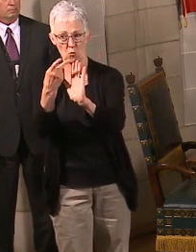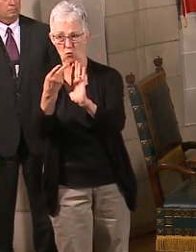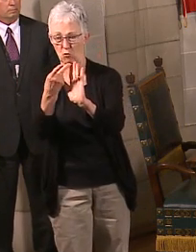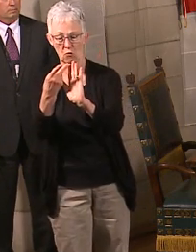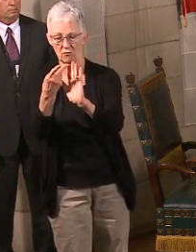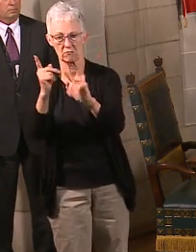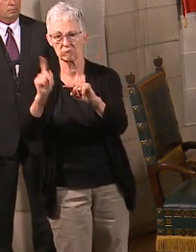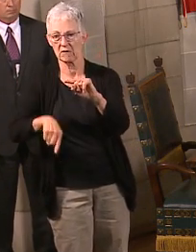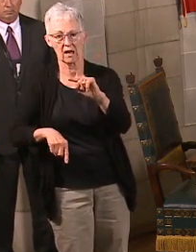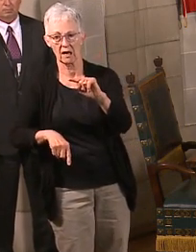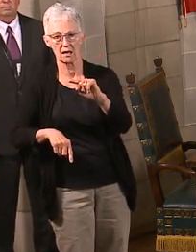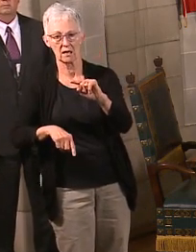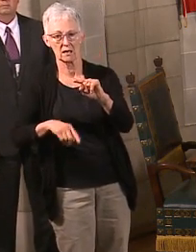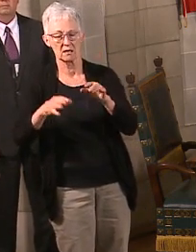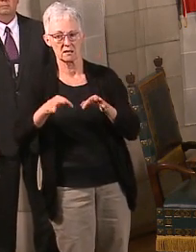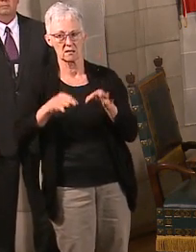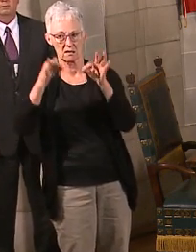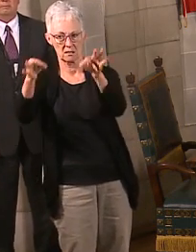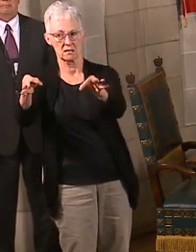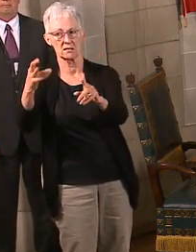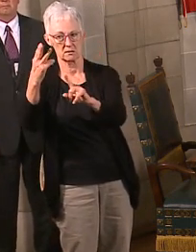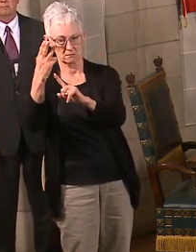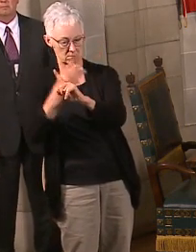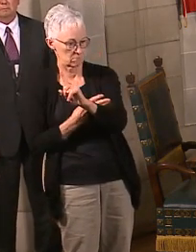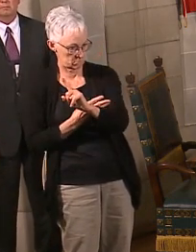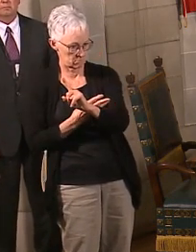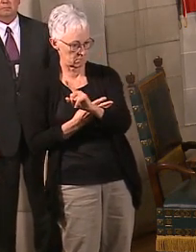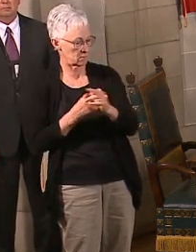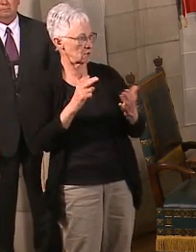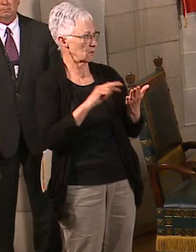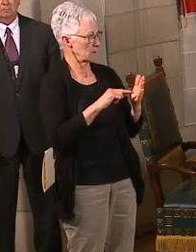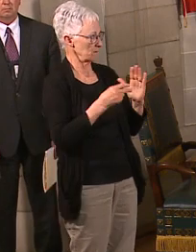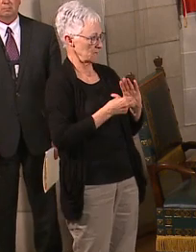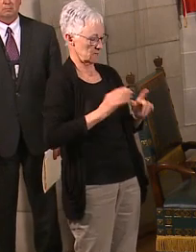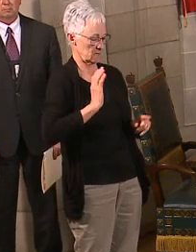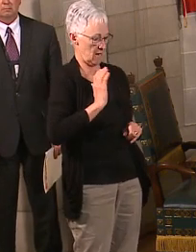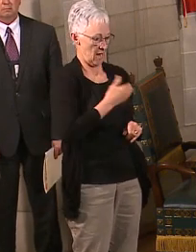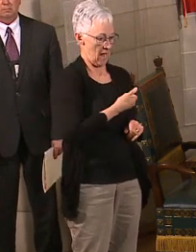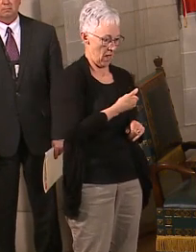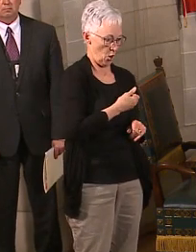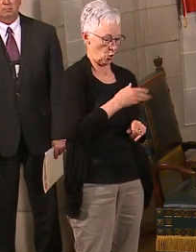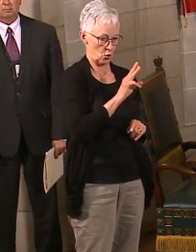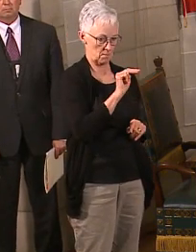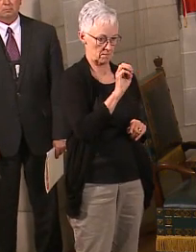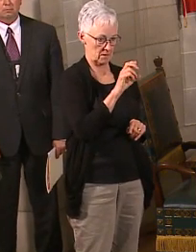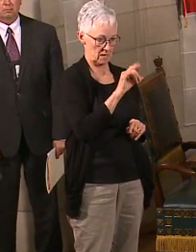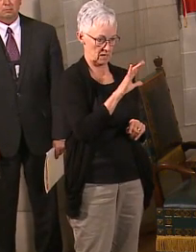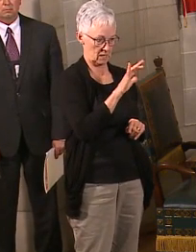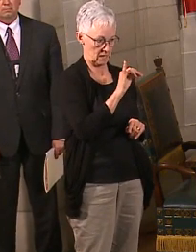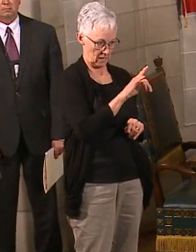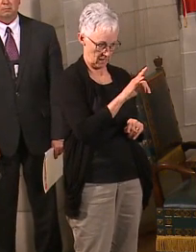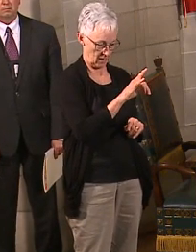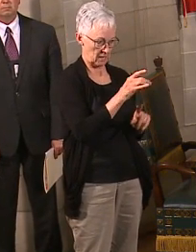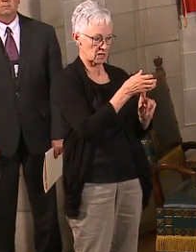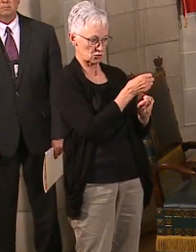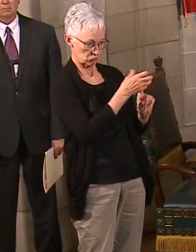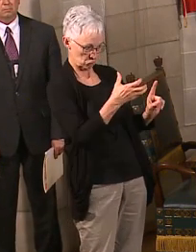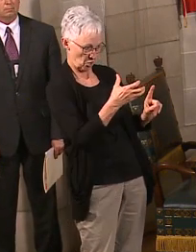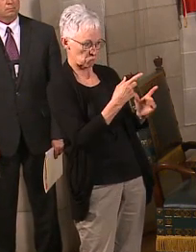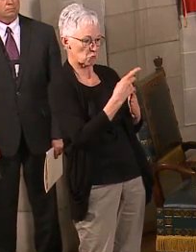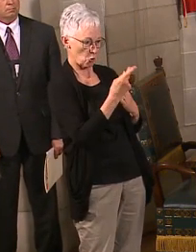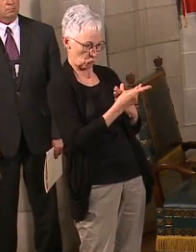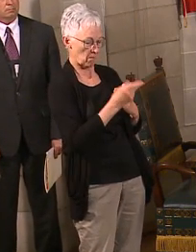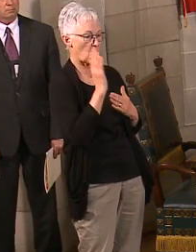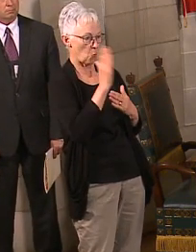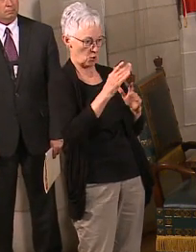they've pushed us off for about 6 months on that. And so that means that we are going to be going forward with Medicaid expansion. We will start